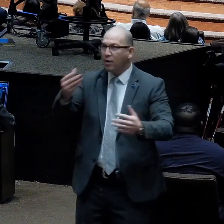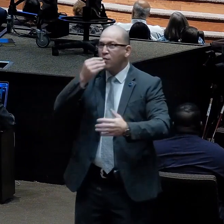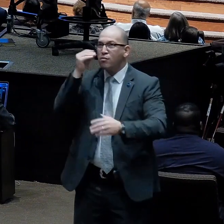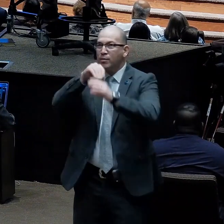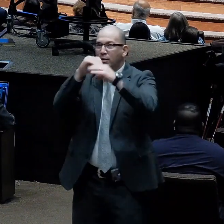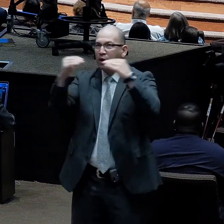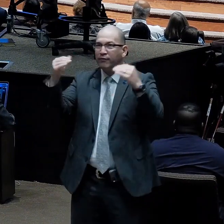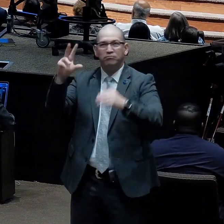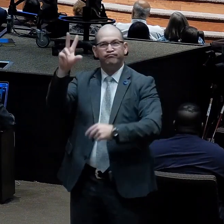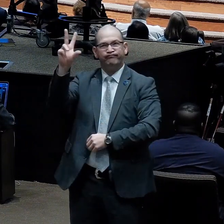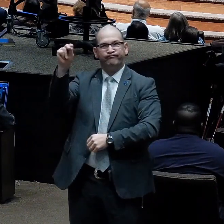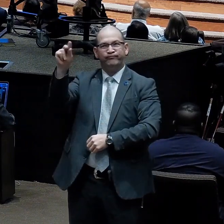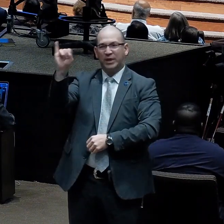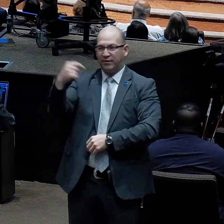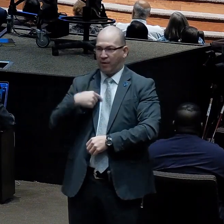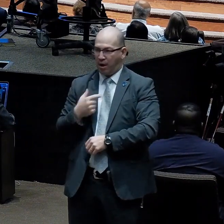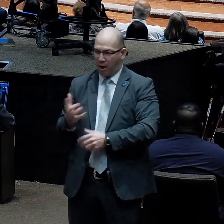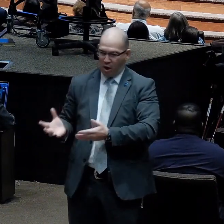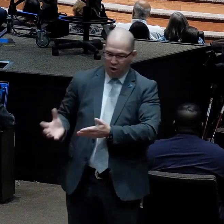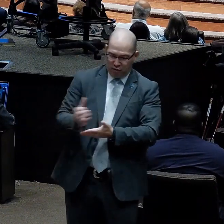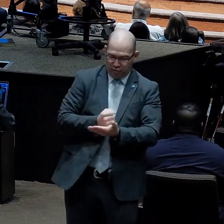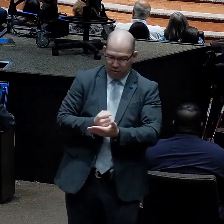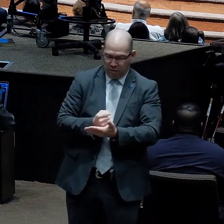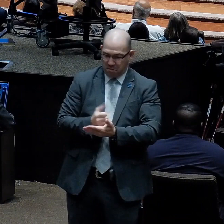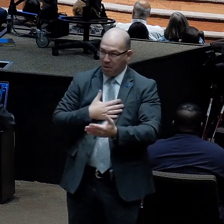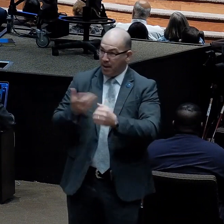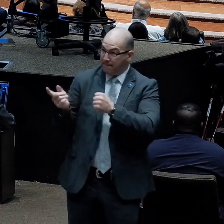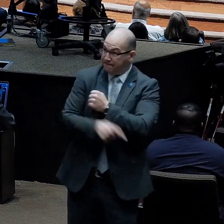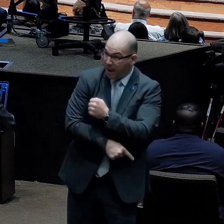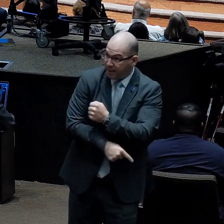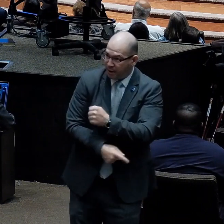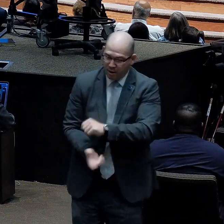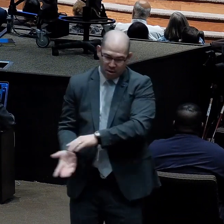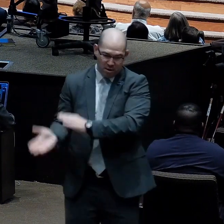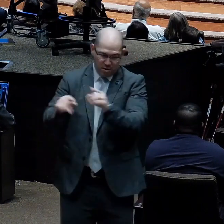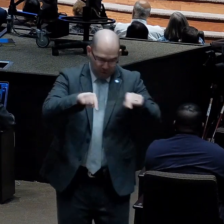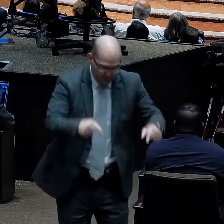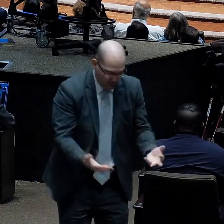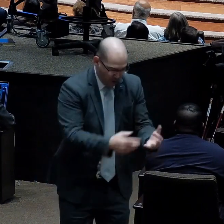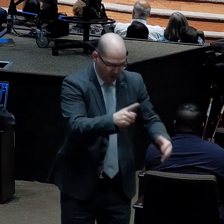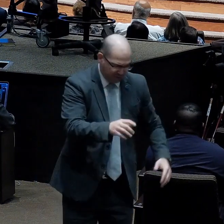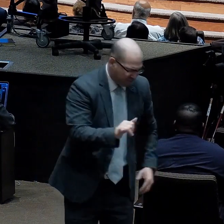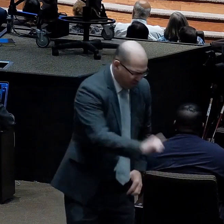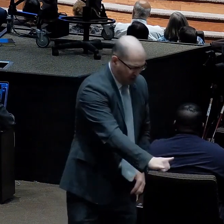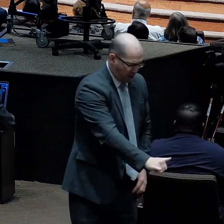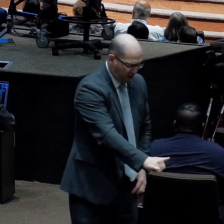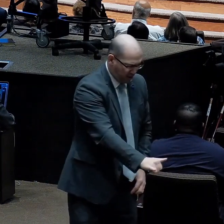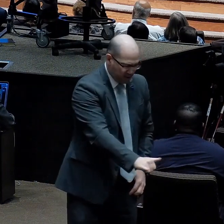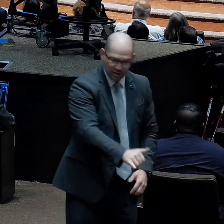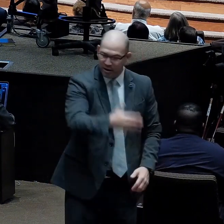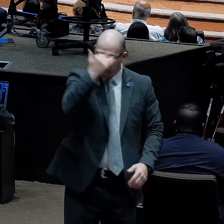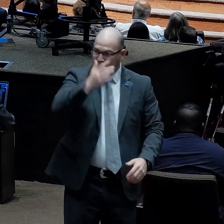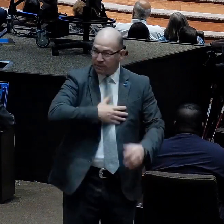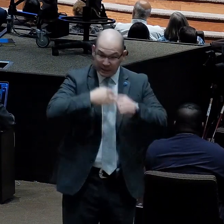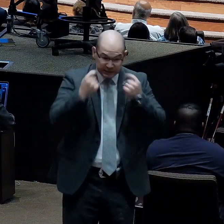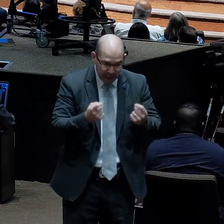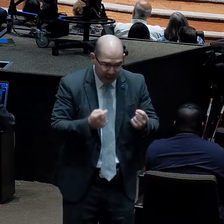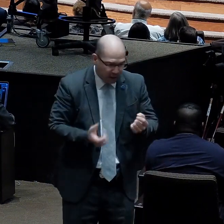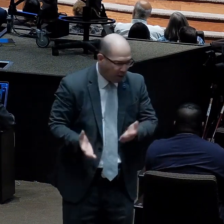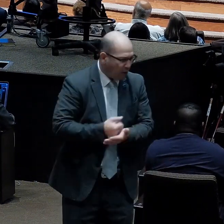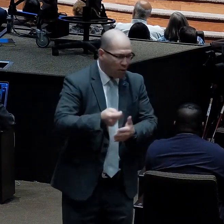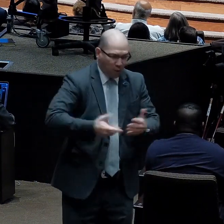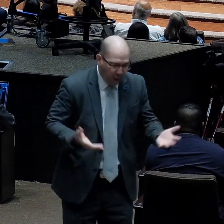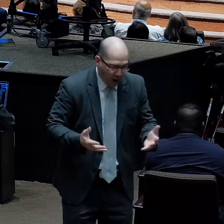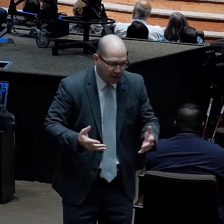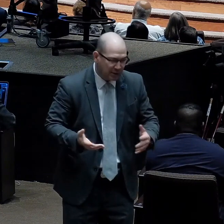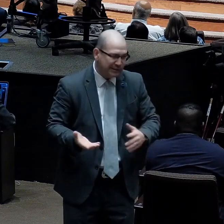If I got what I deserved, I would have a home in hell. The wages of sin is death. You want to talk about justice. That's